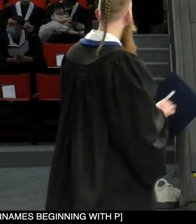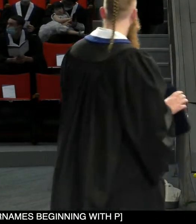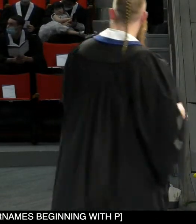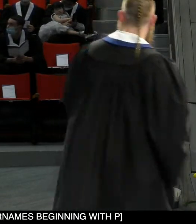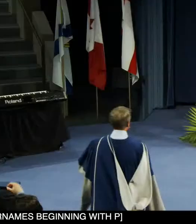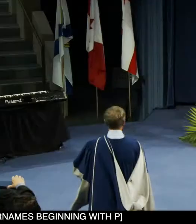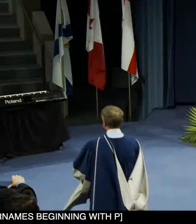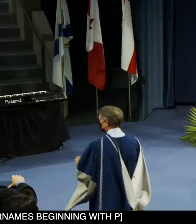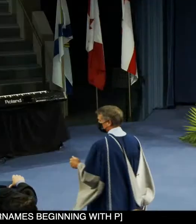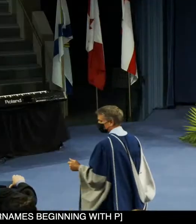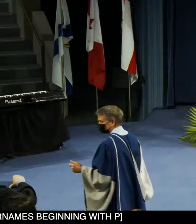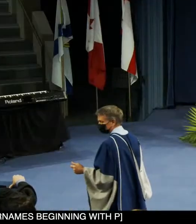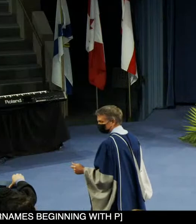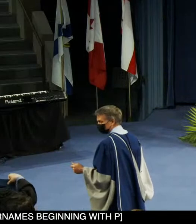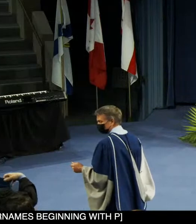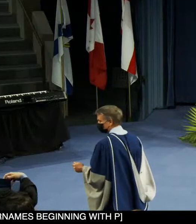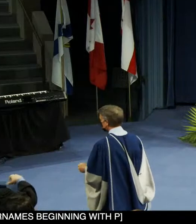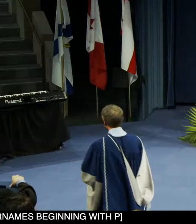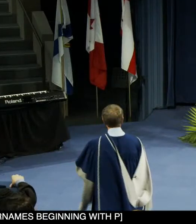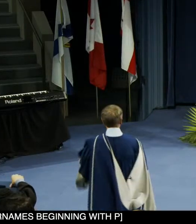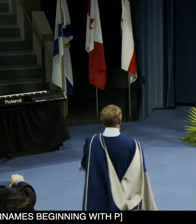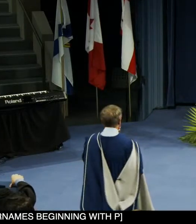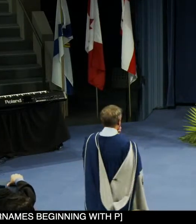Renee Balanza Silva.